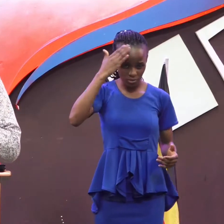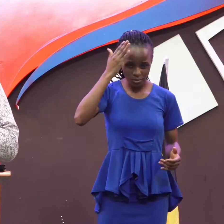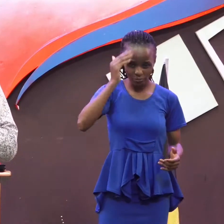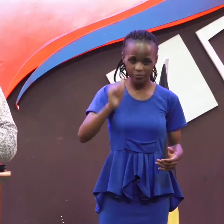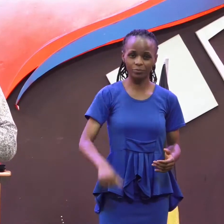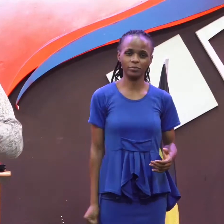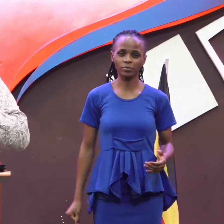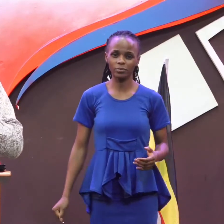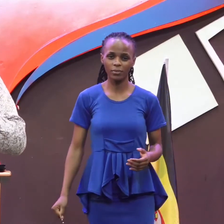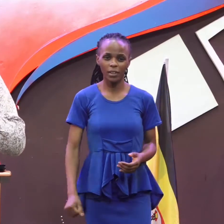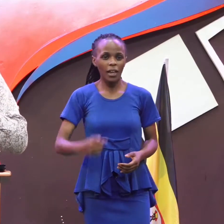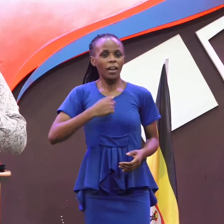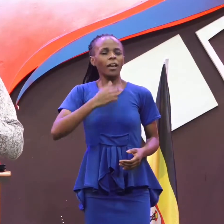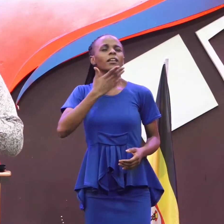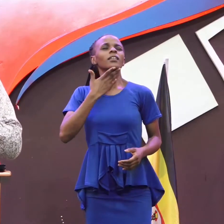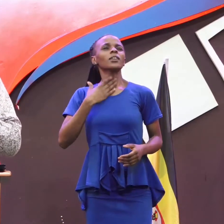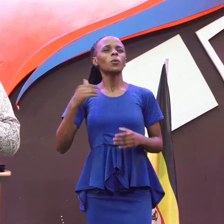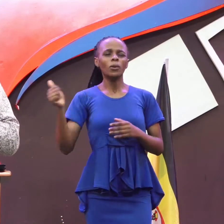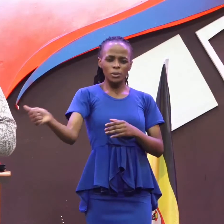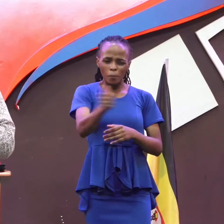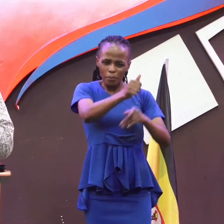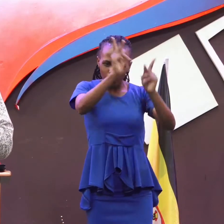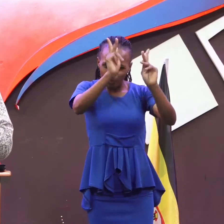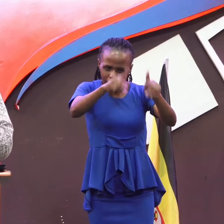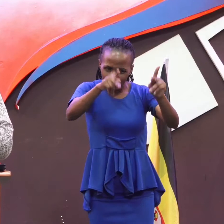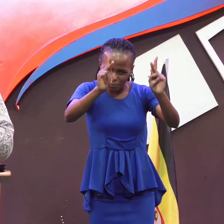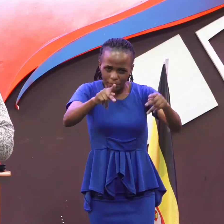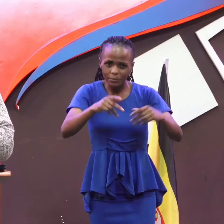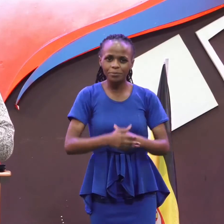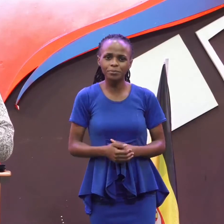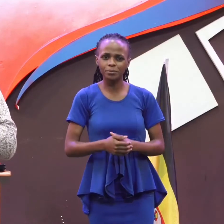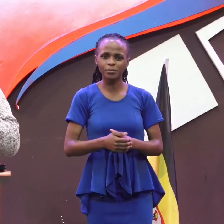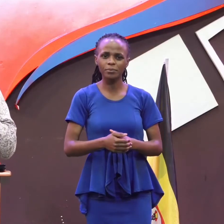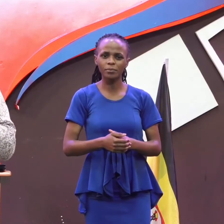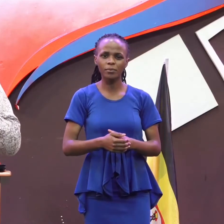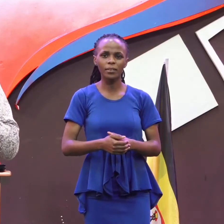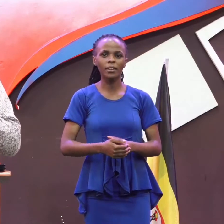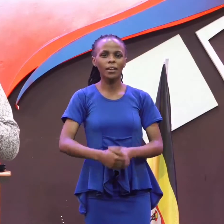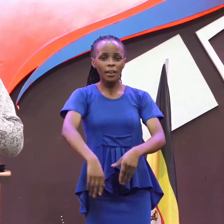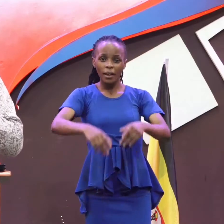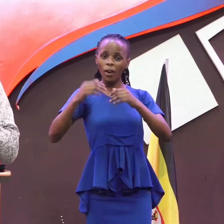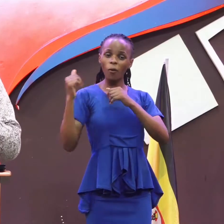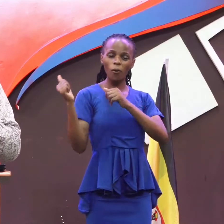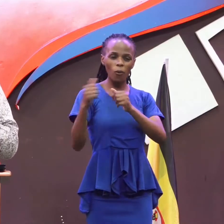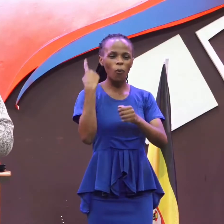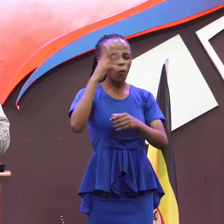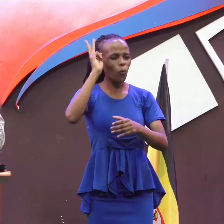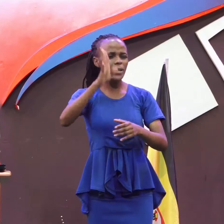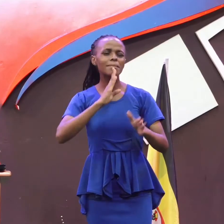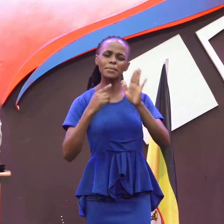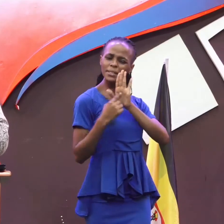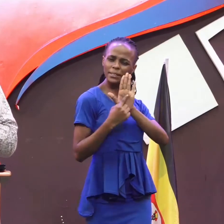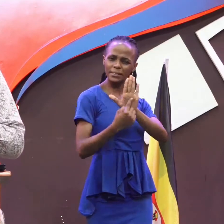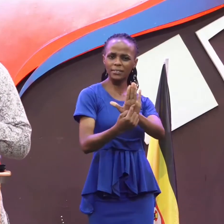have discovered it. Njagala ntekewo abantu. I want to start a nation. Abagenda okubeera model. That will